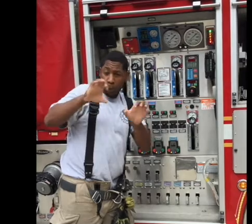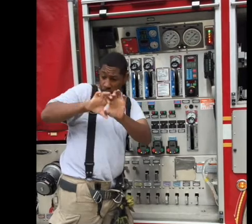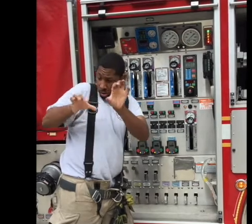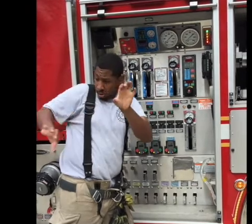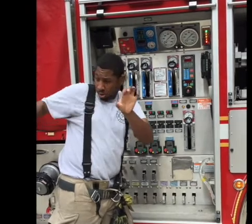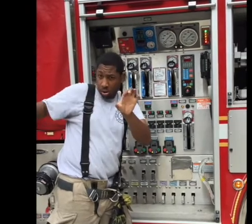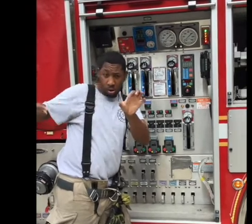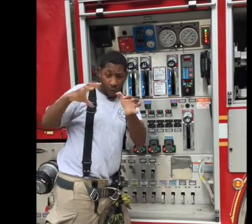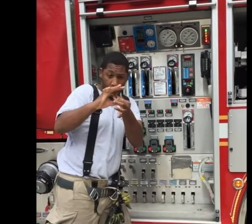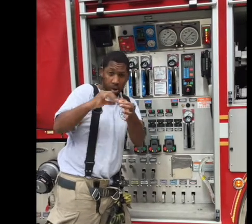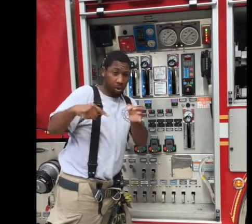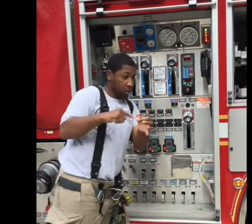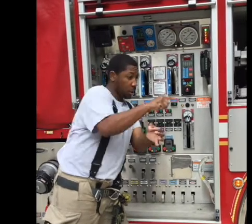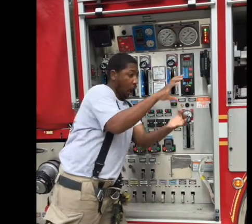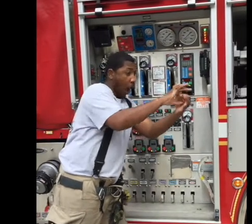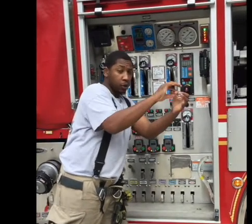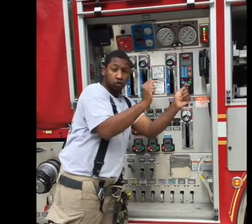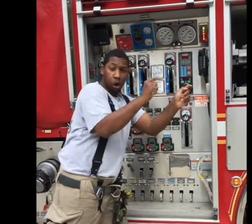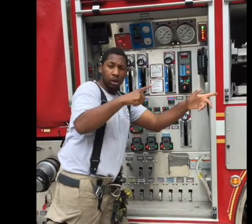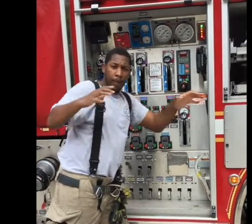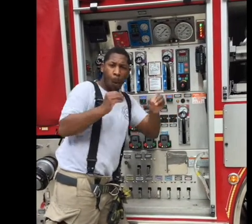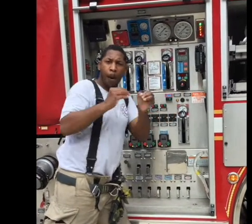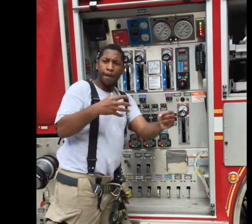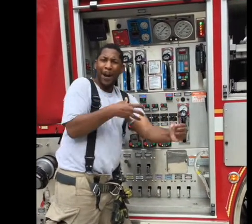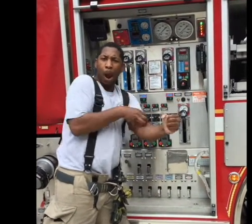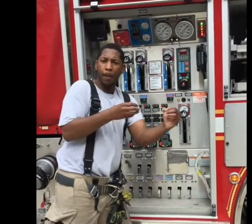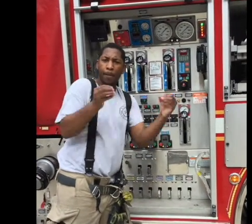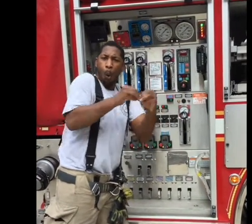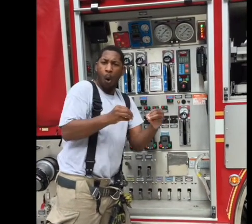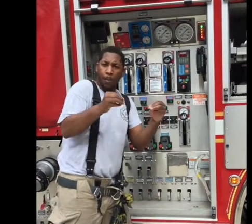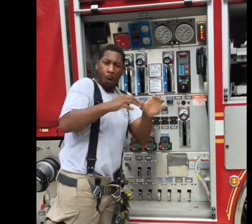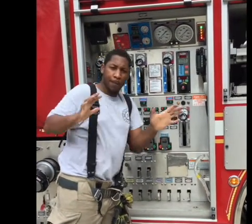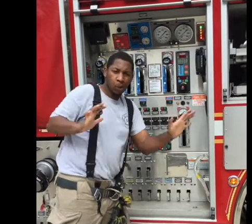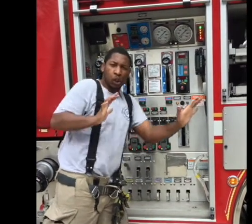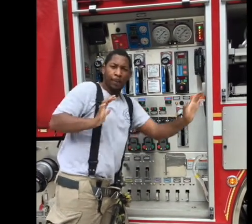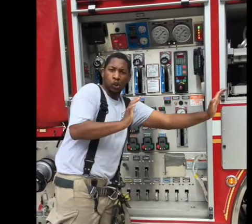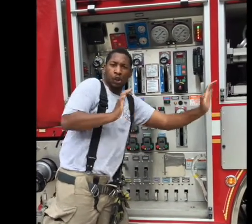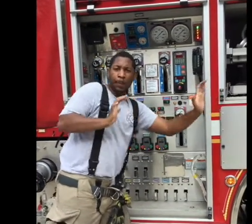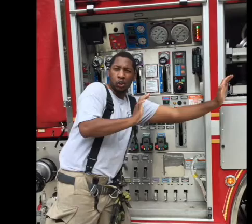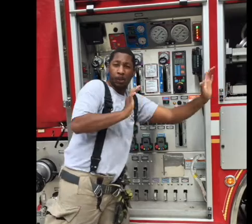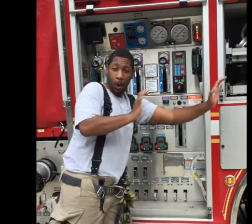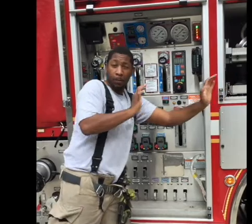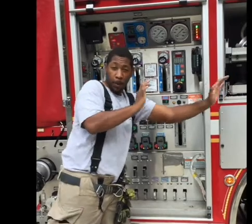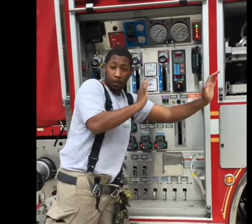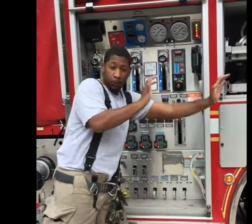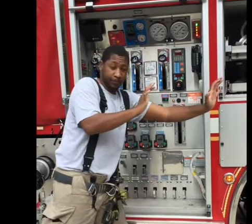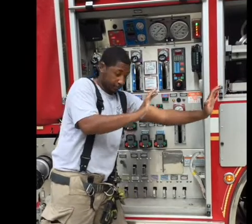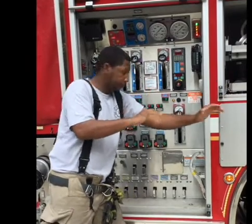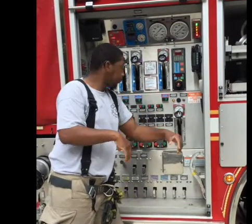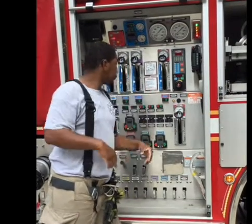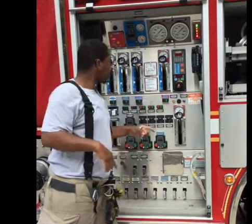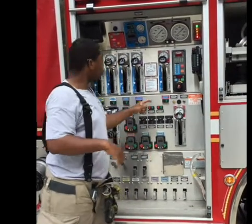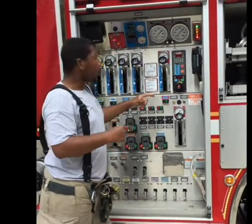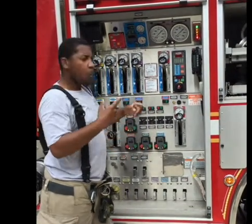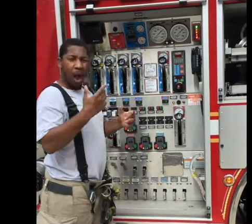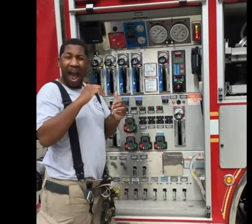have 2 trucks and they connect to each other to have more power, to have the pressure force out